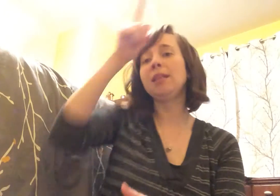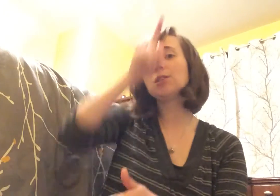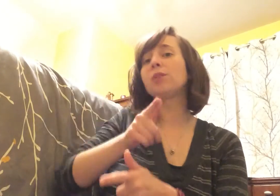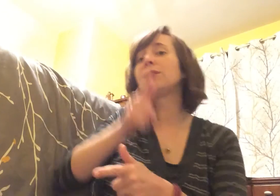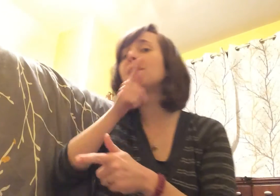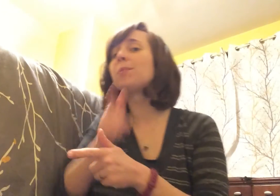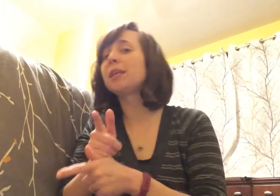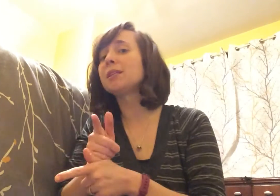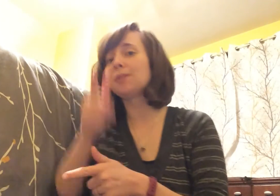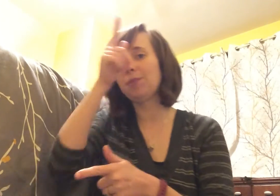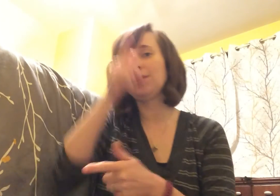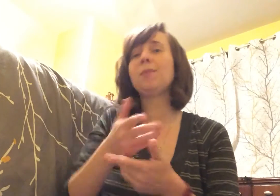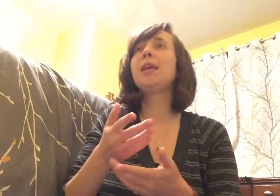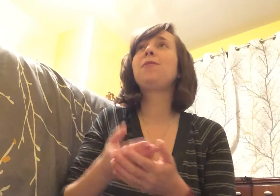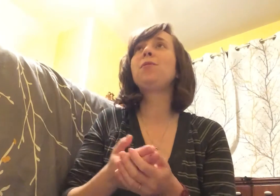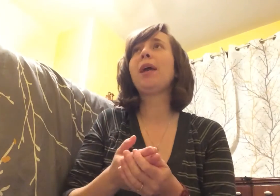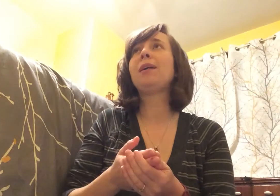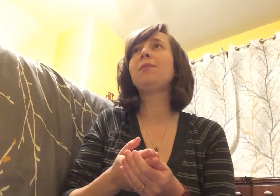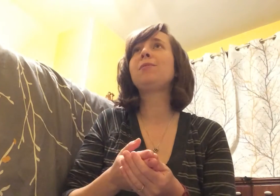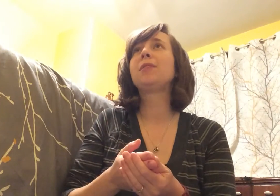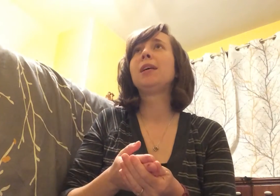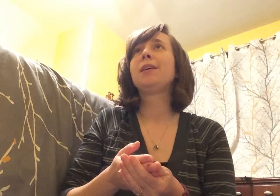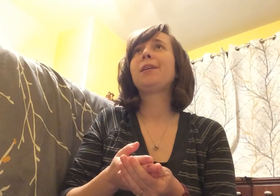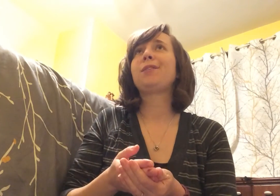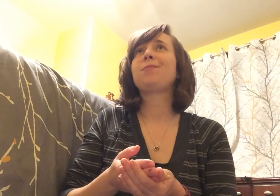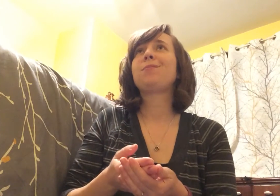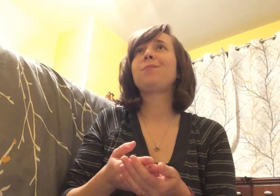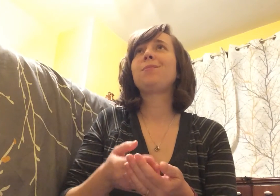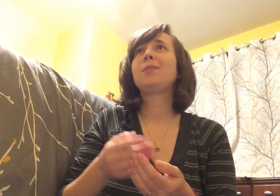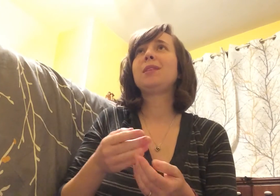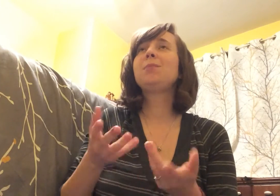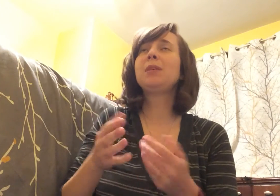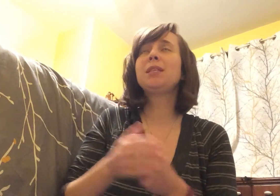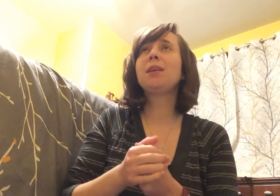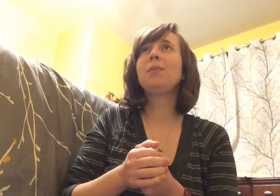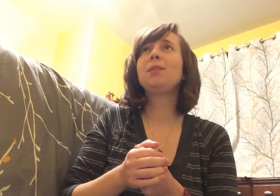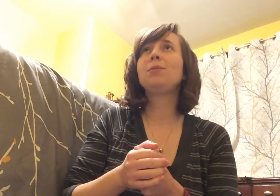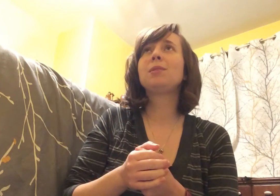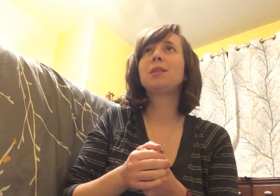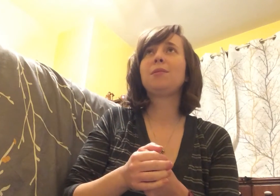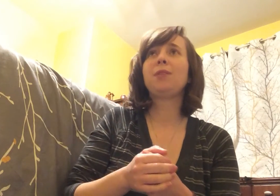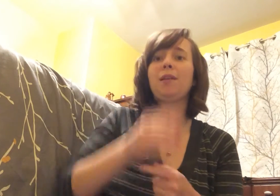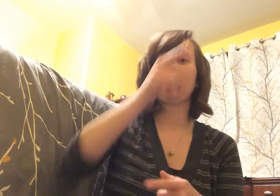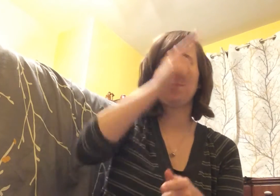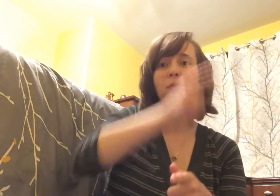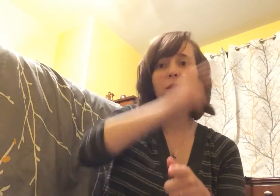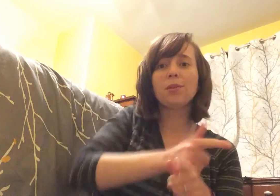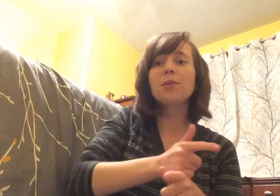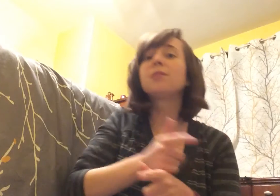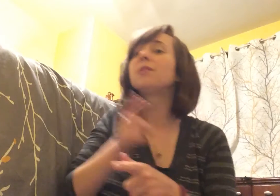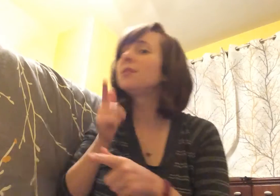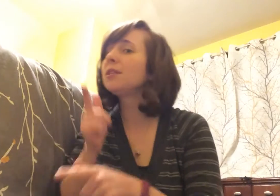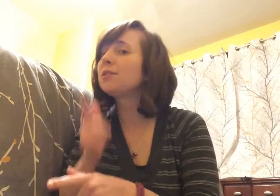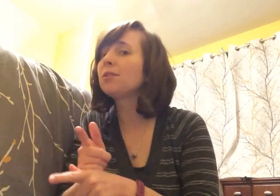these are your siblings. So if you have siblings, can be used if you have like brothers,